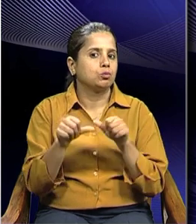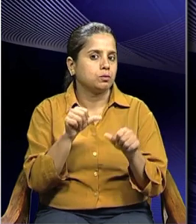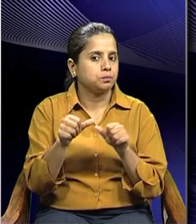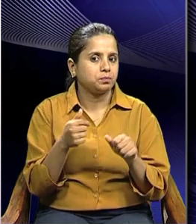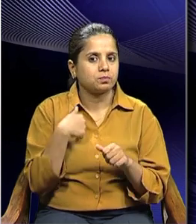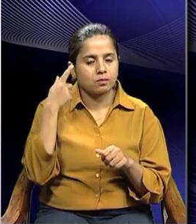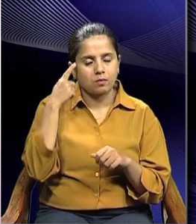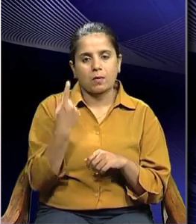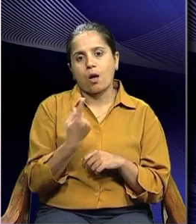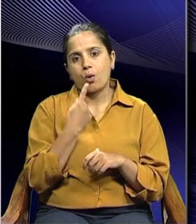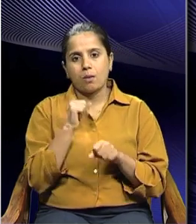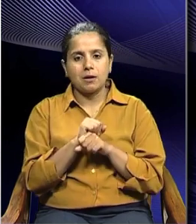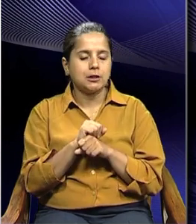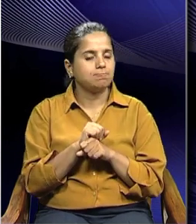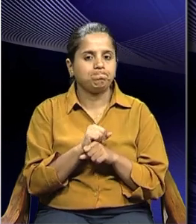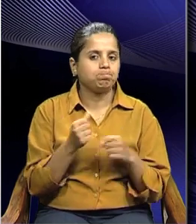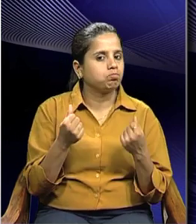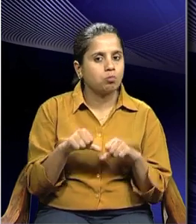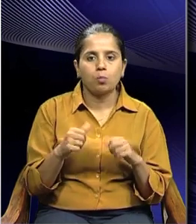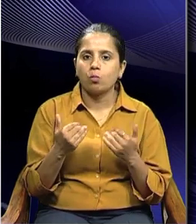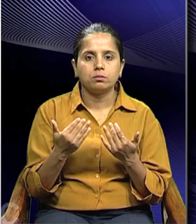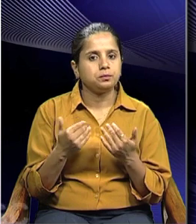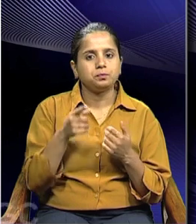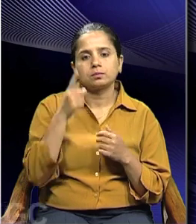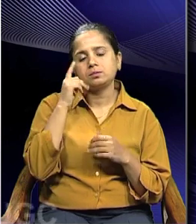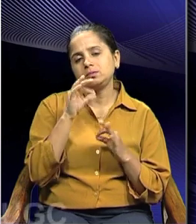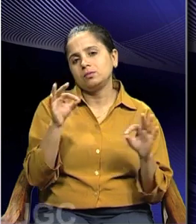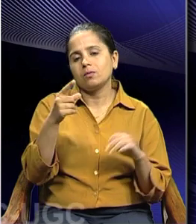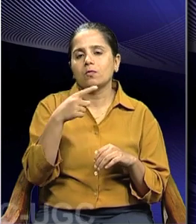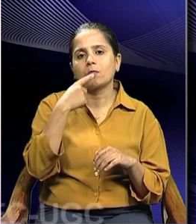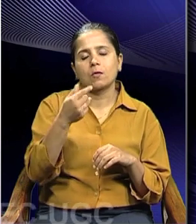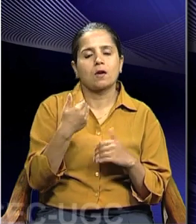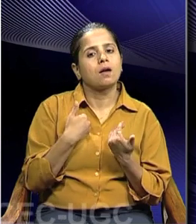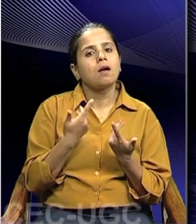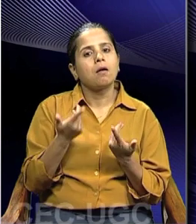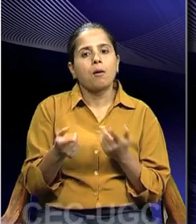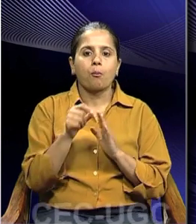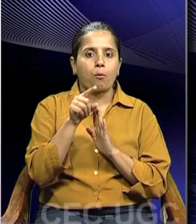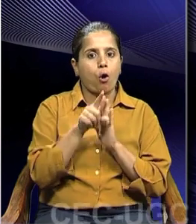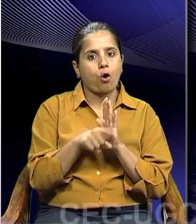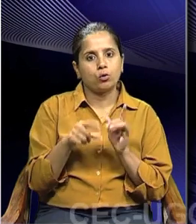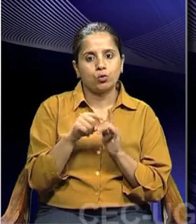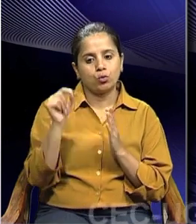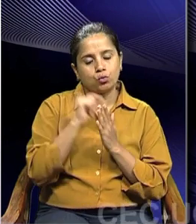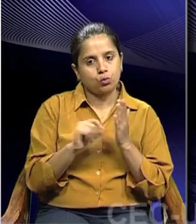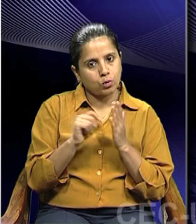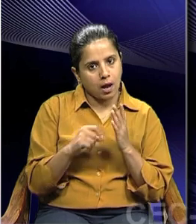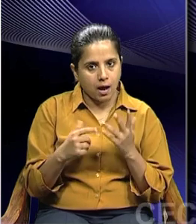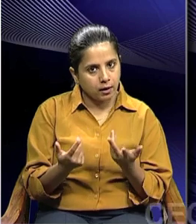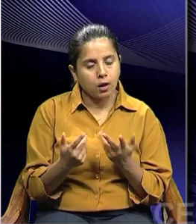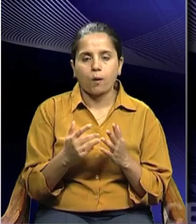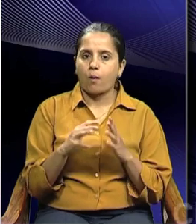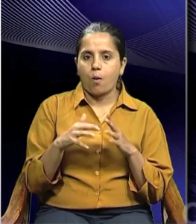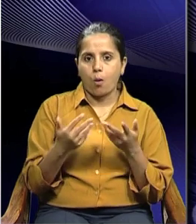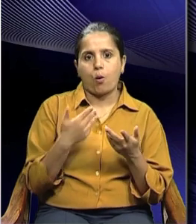cannot work in isolation. You cannot say that by simply putting it at the policy level, writing at the policy level, that